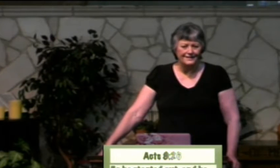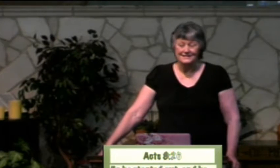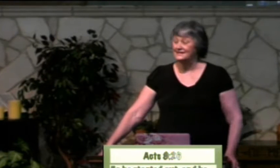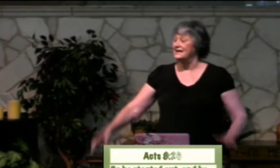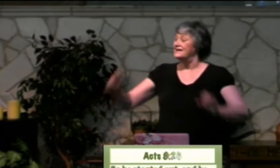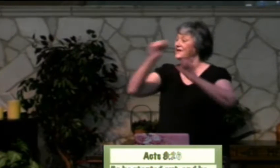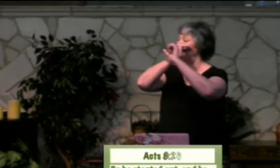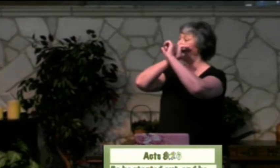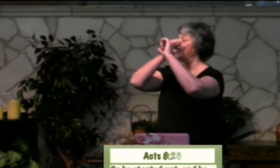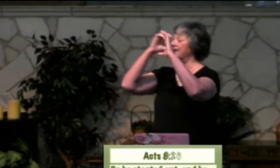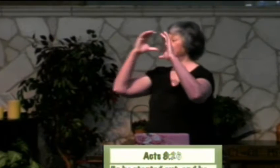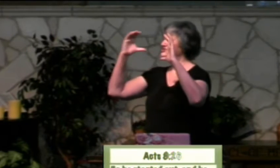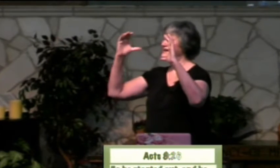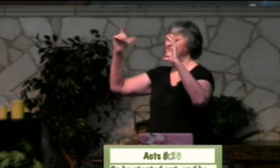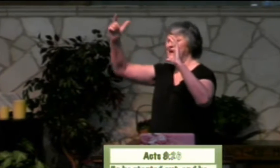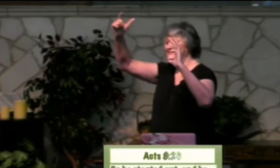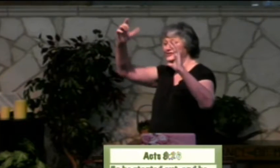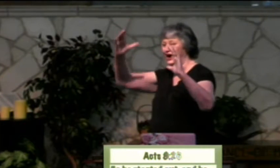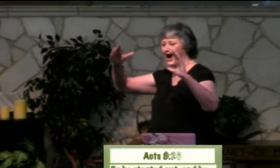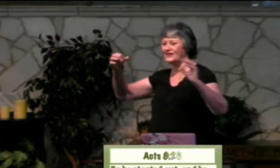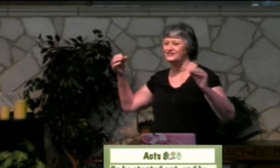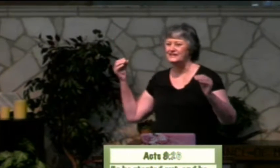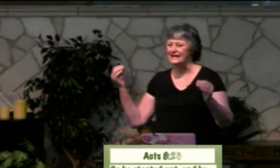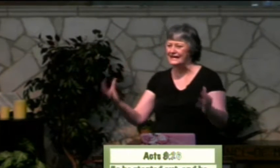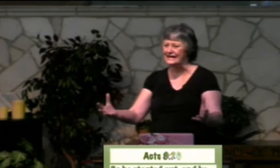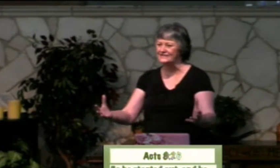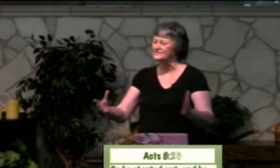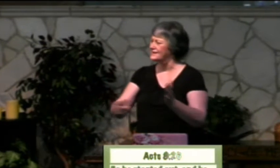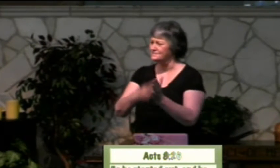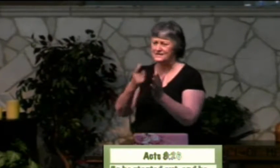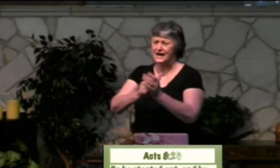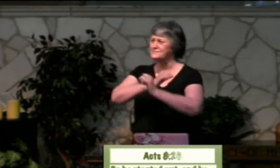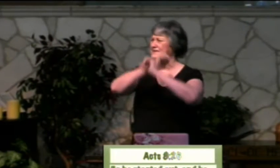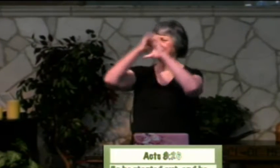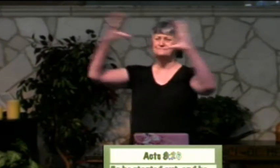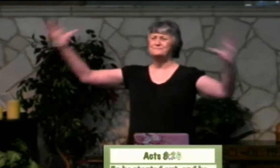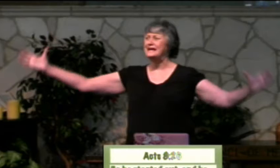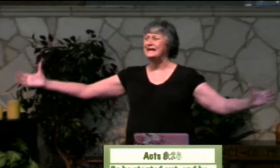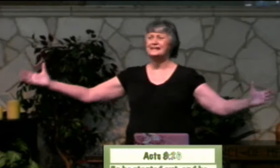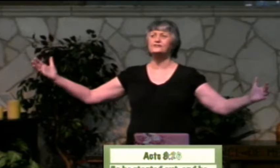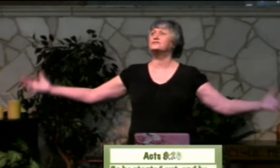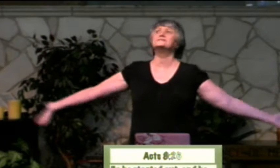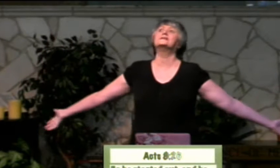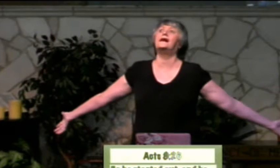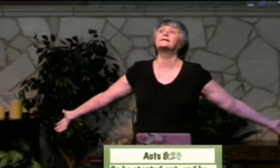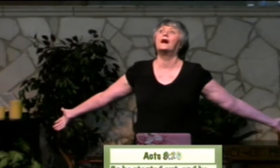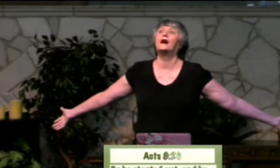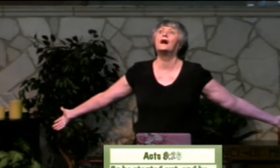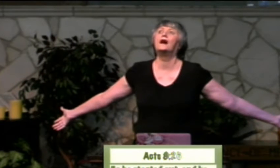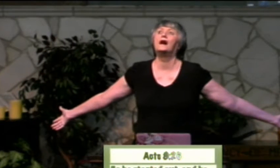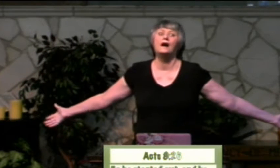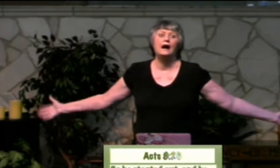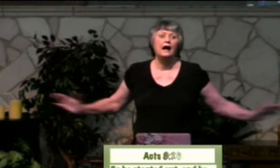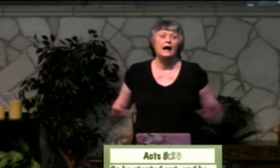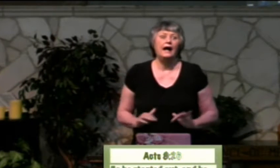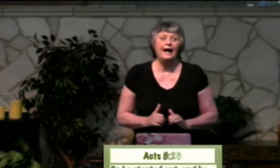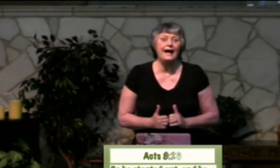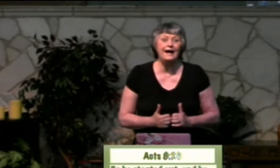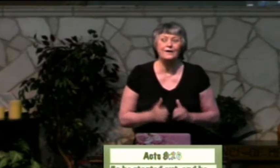See, the vision that God gives sometimes is big, and you're just like, how